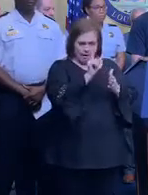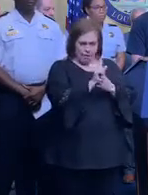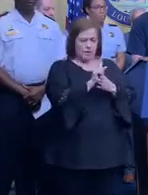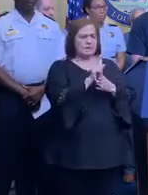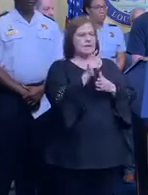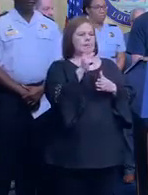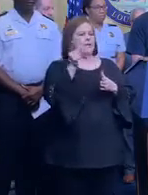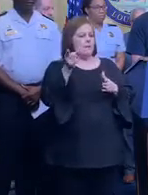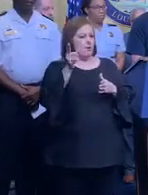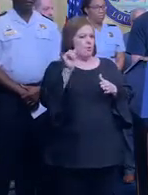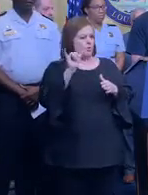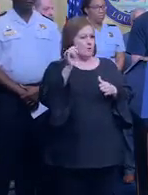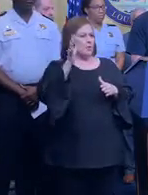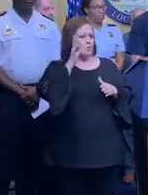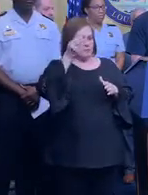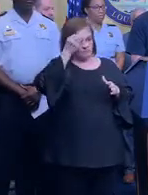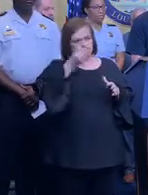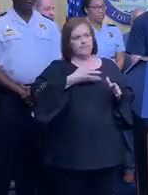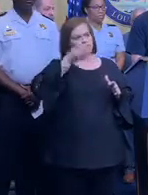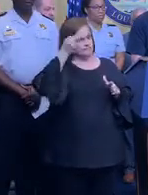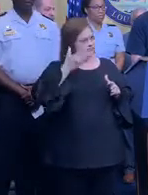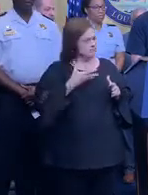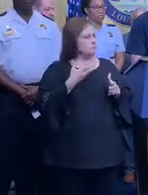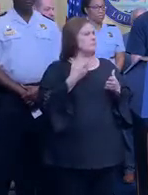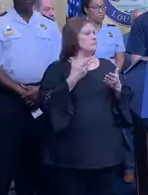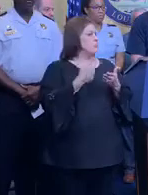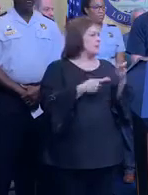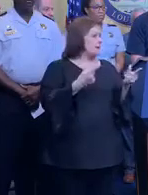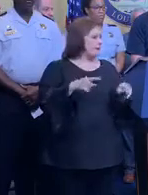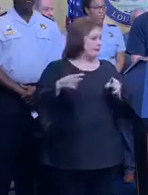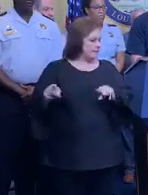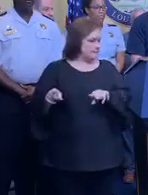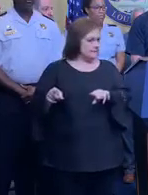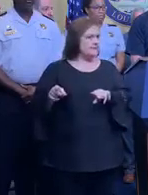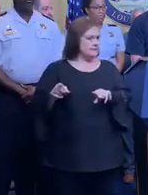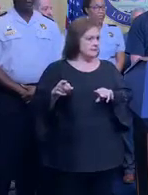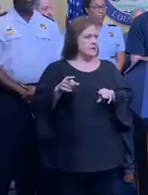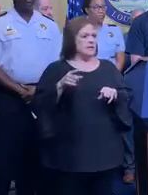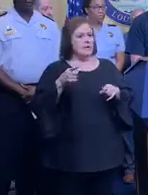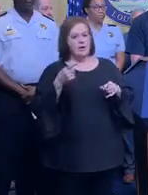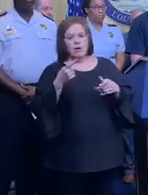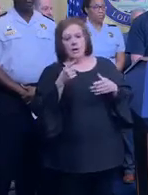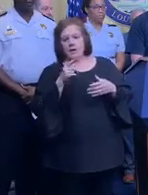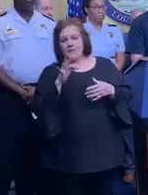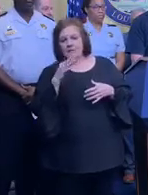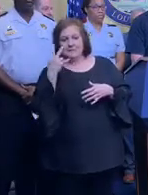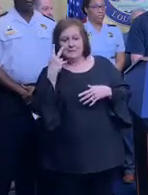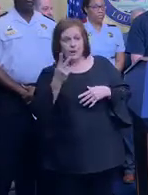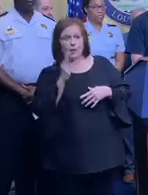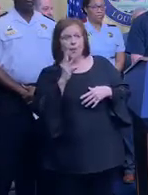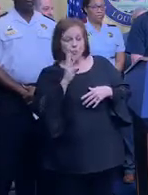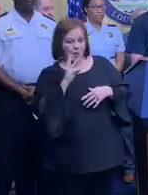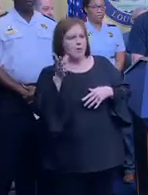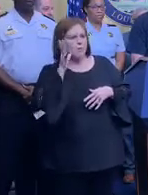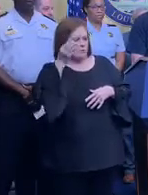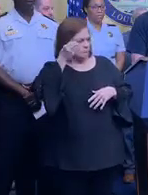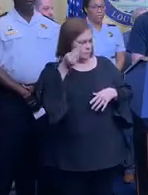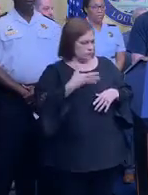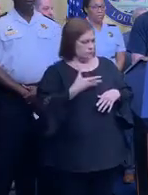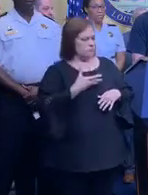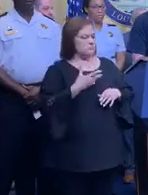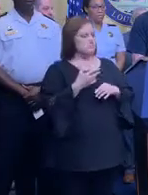and provide with real-time situational awareness and monitoring of water across the city. As the mayor